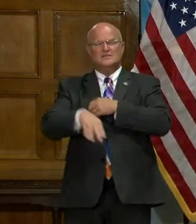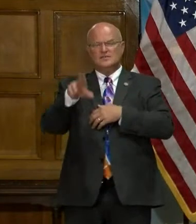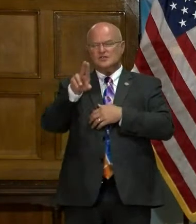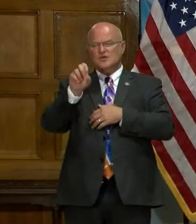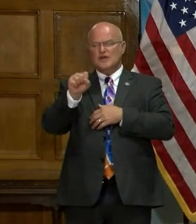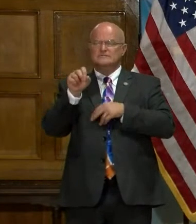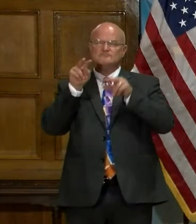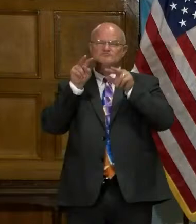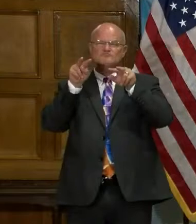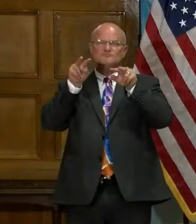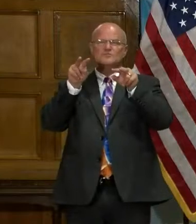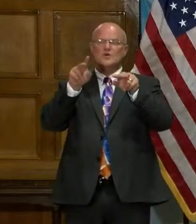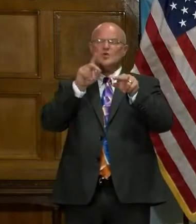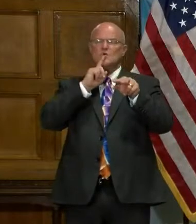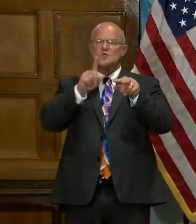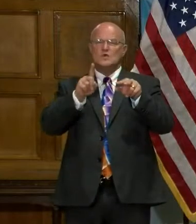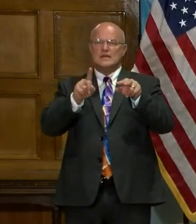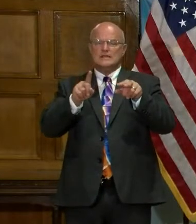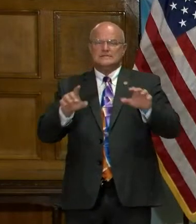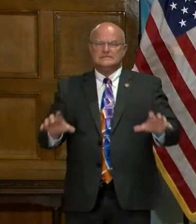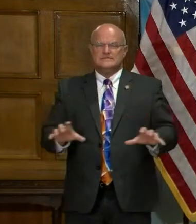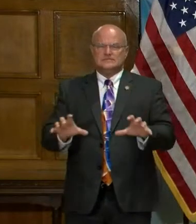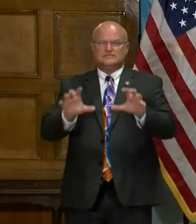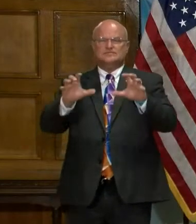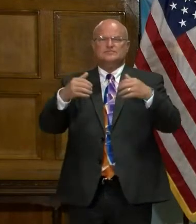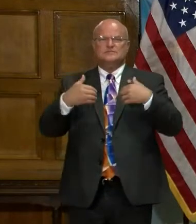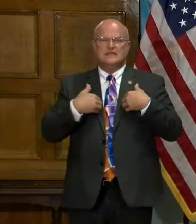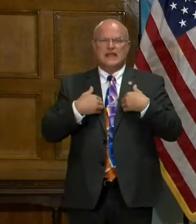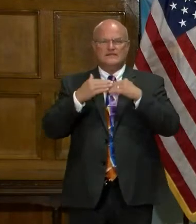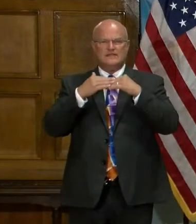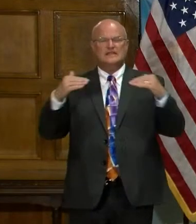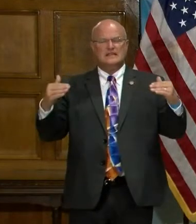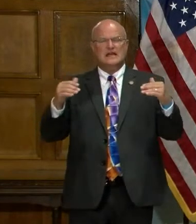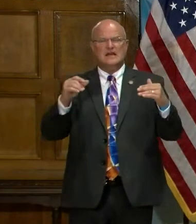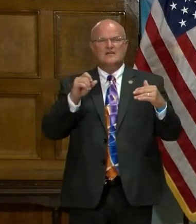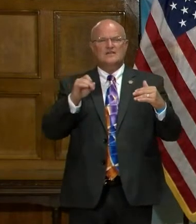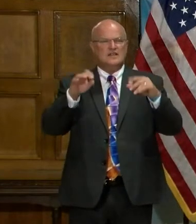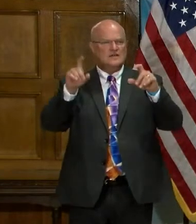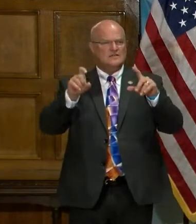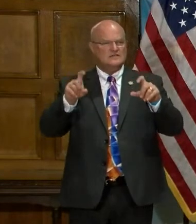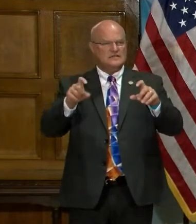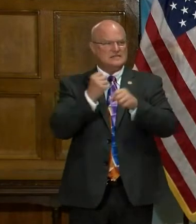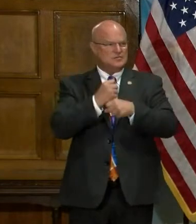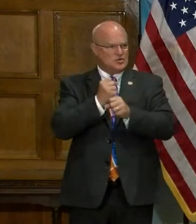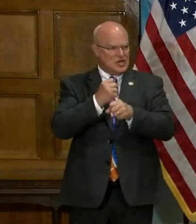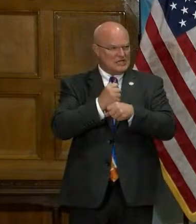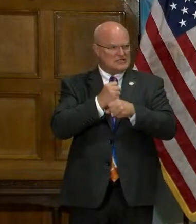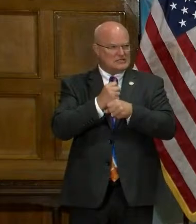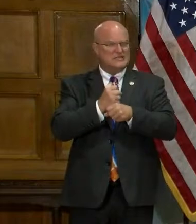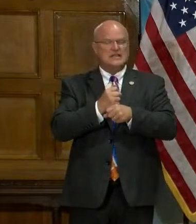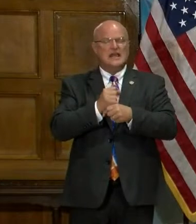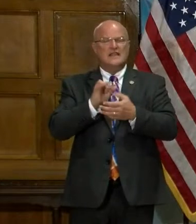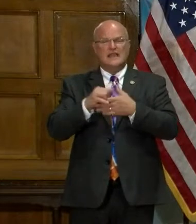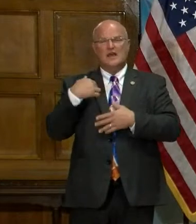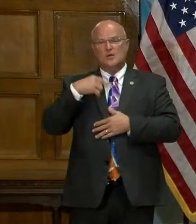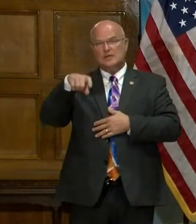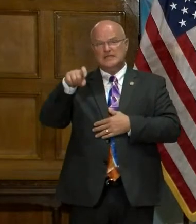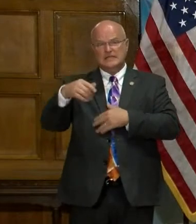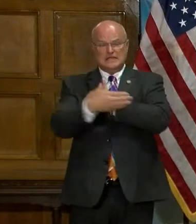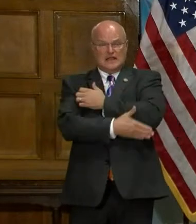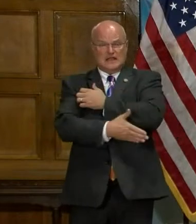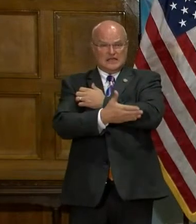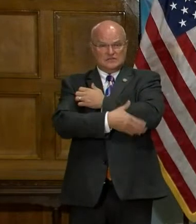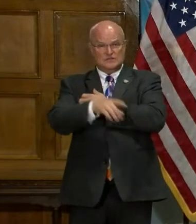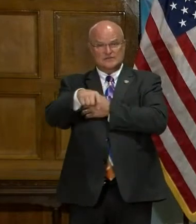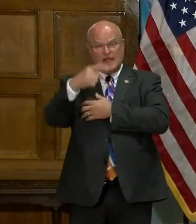have to really mobilize to have the kind of level of test production and capacity that we need in our